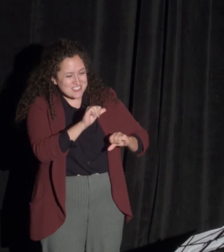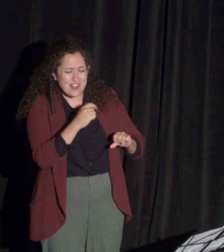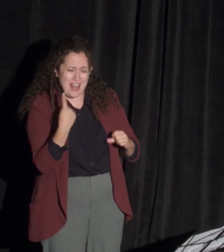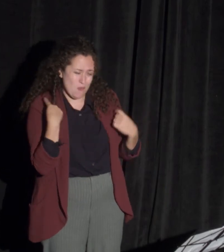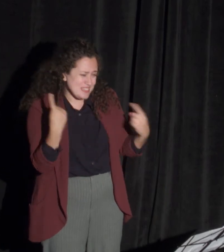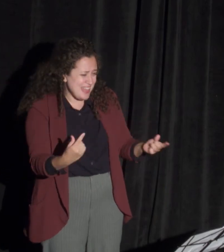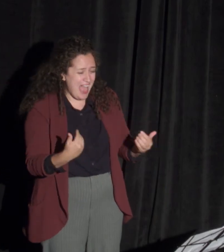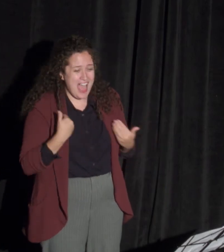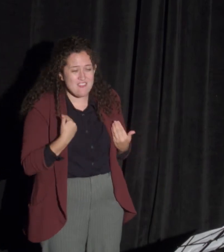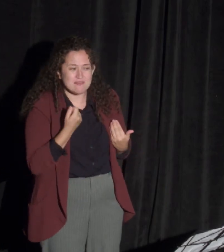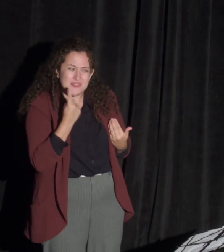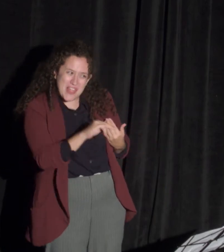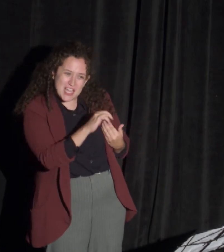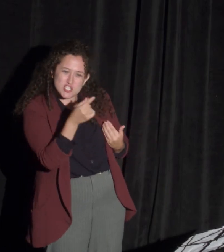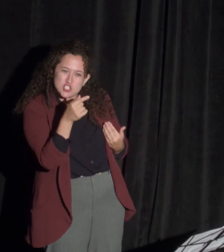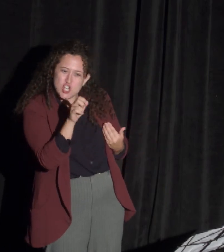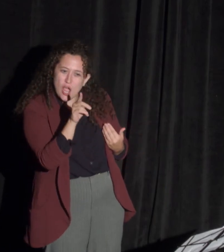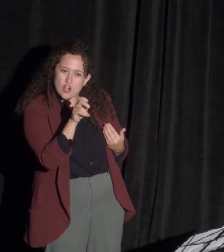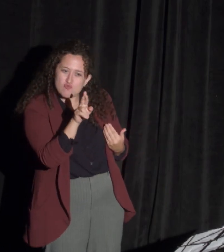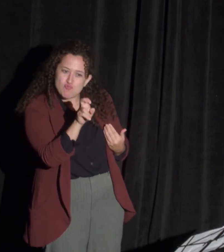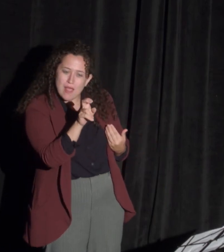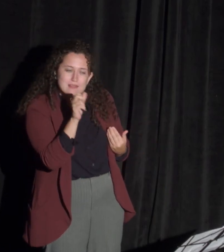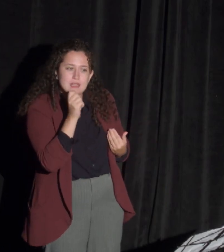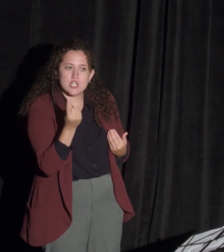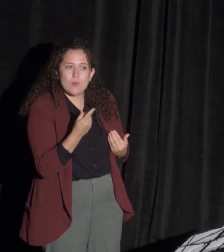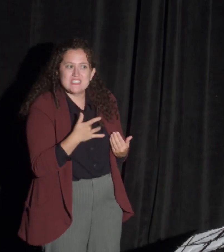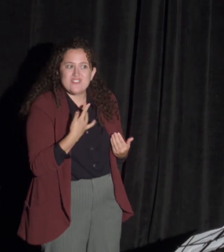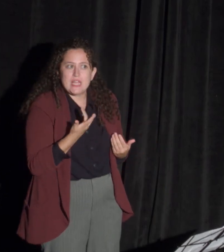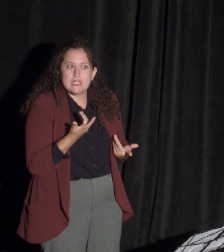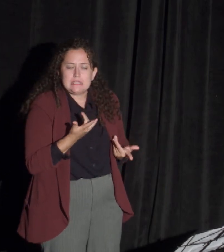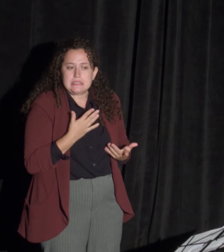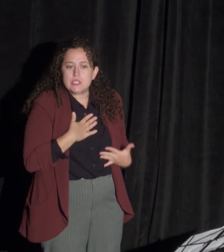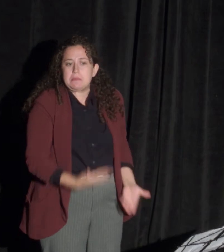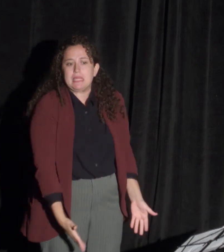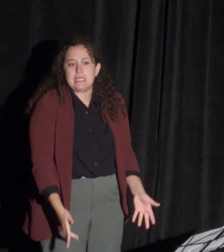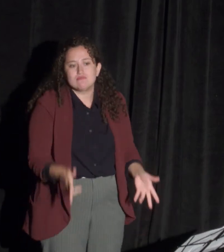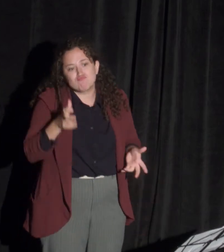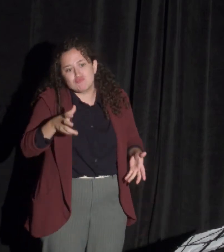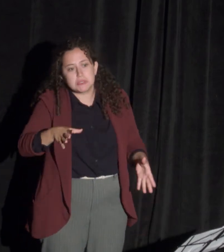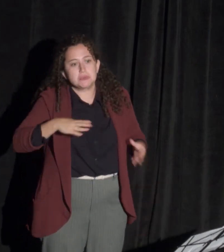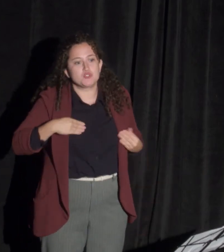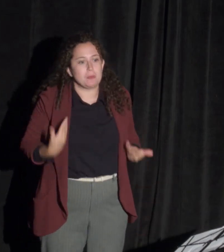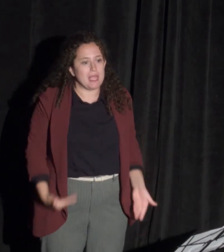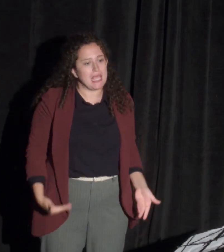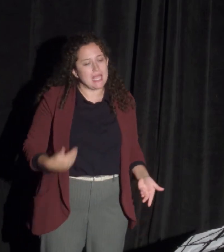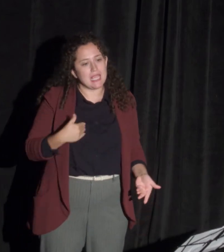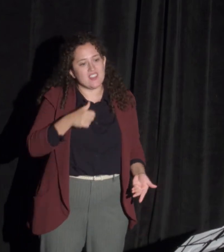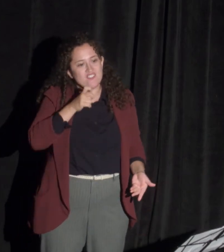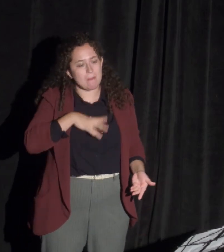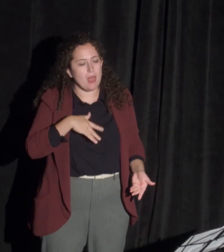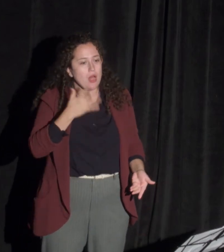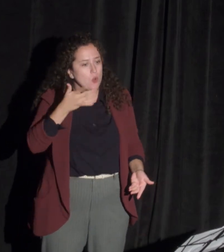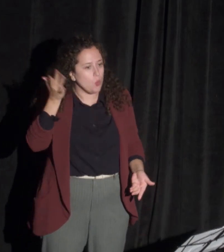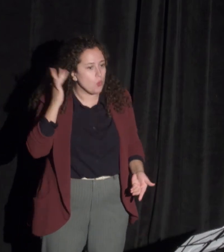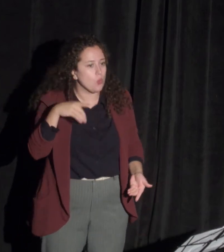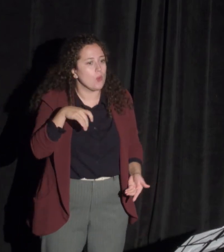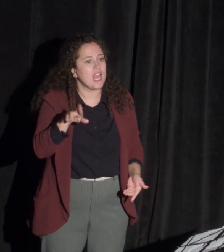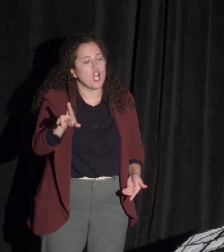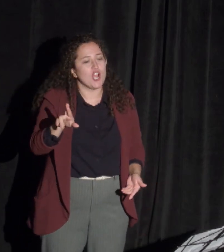always feel completely receptive to people like me, female, queer, into people talking to each other as a